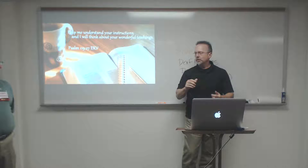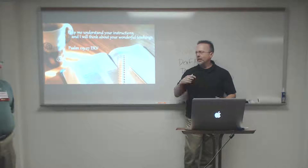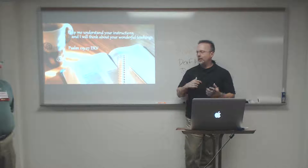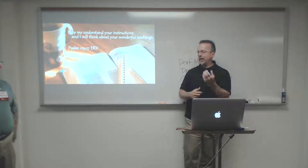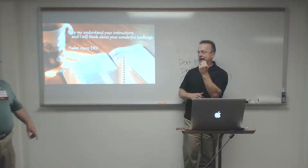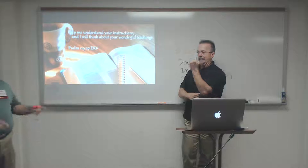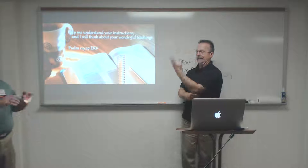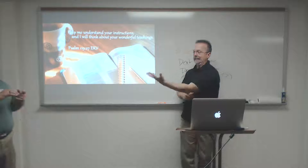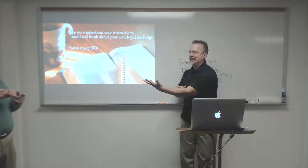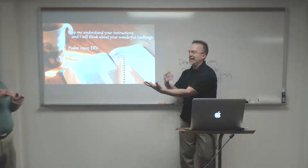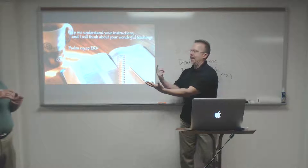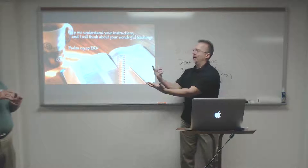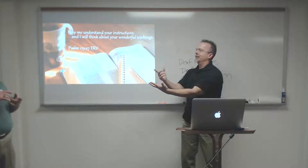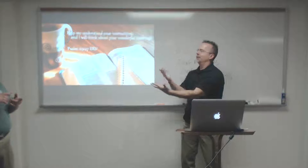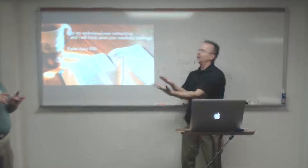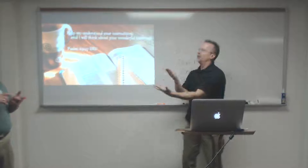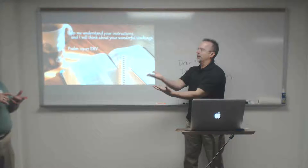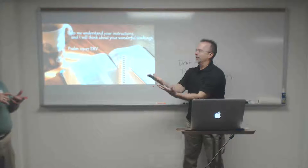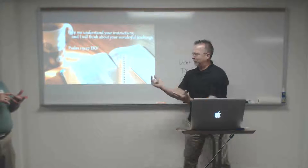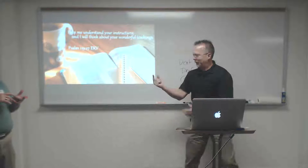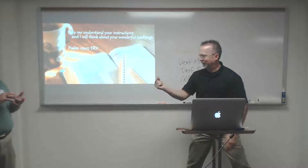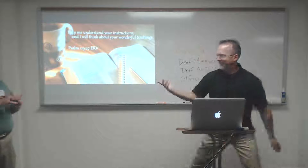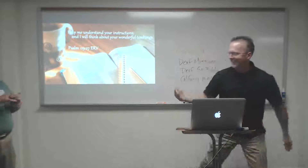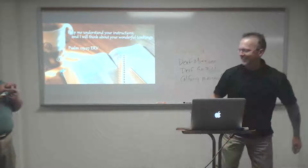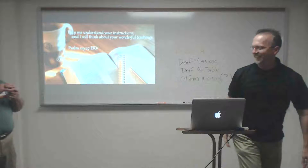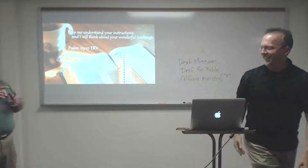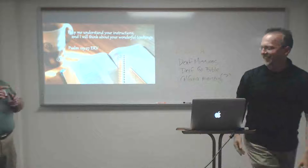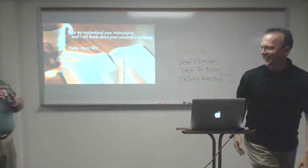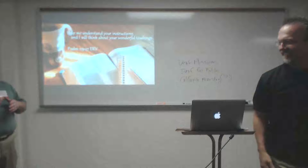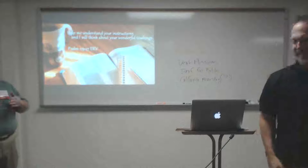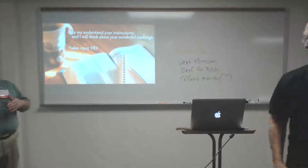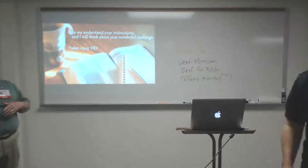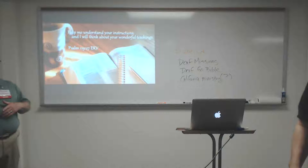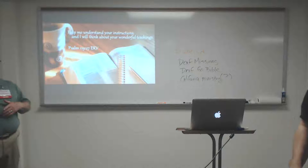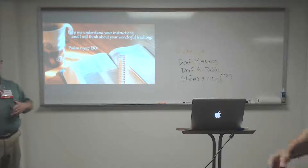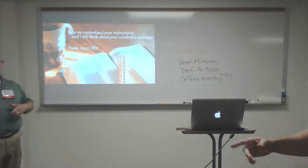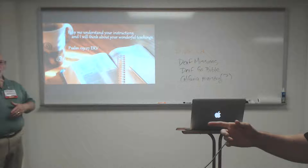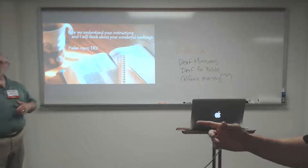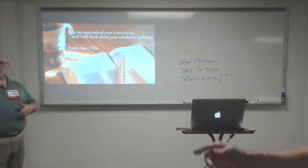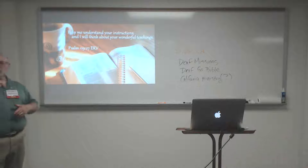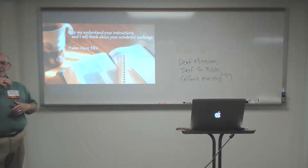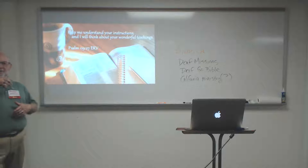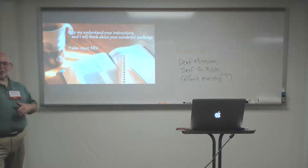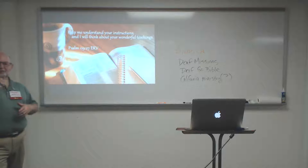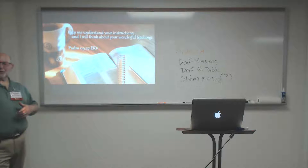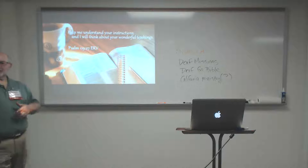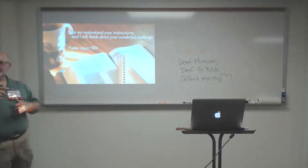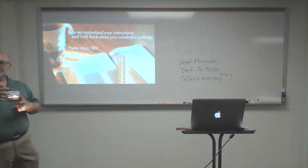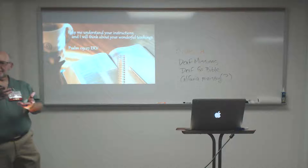harder to work with us. So I want to give that to you and ask, what should we do?